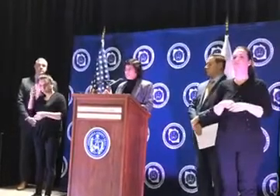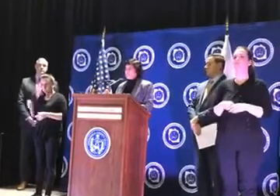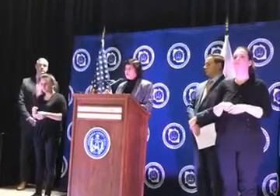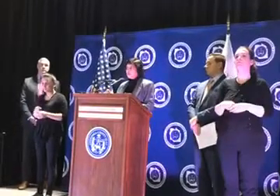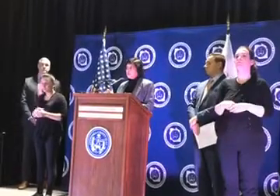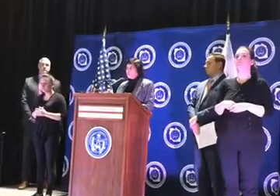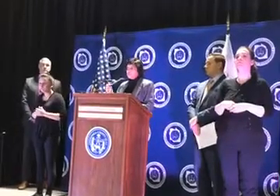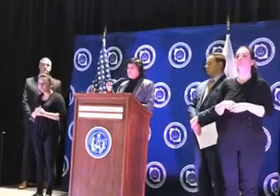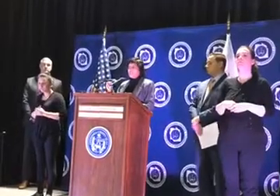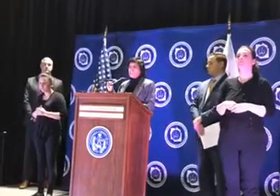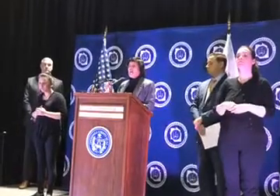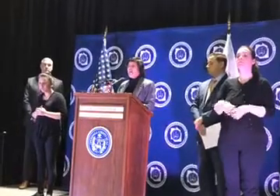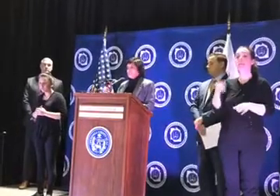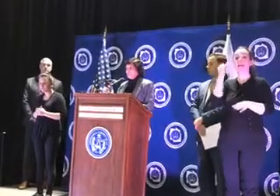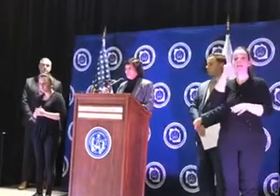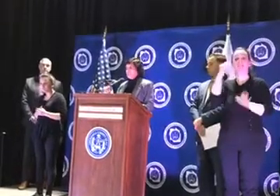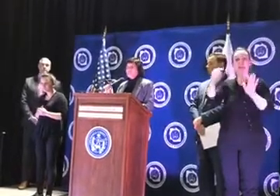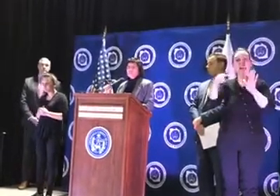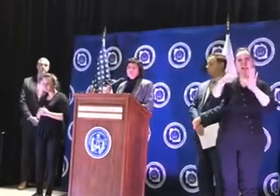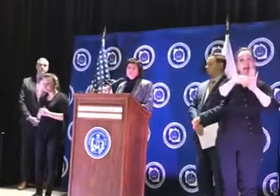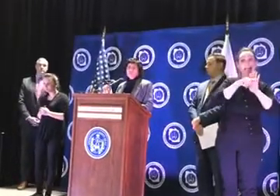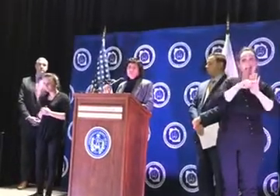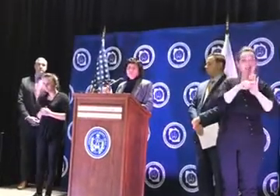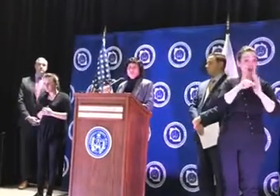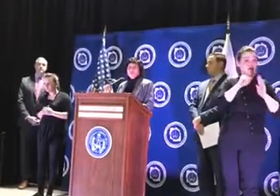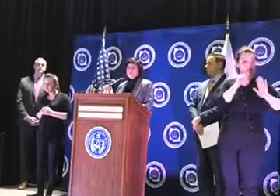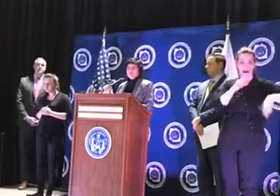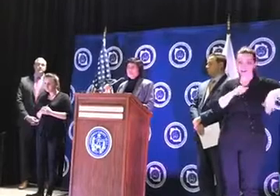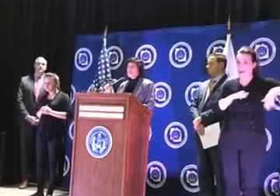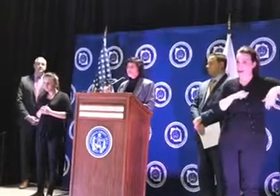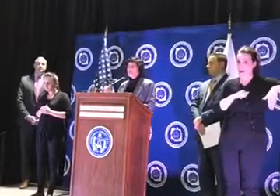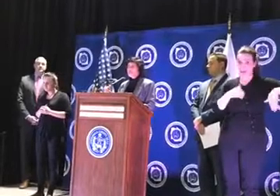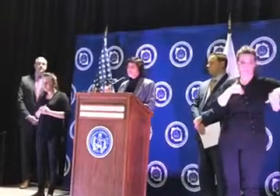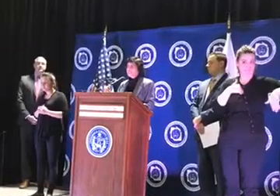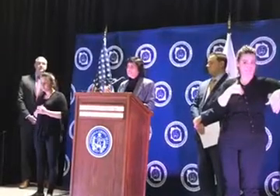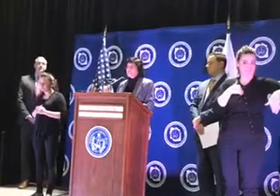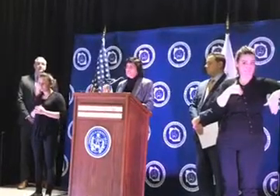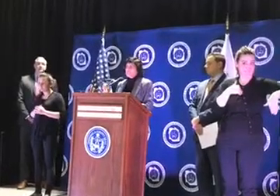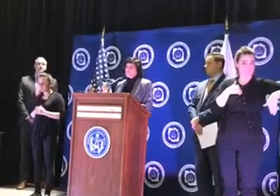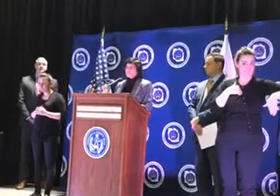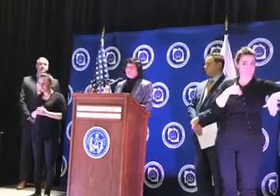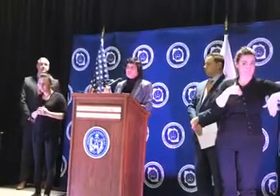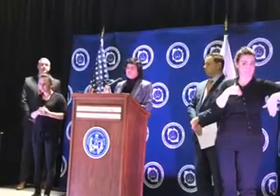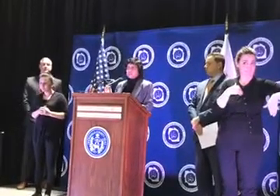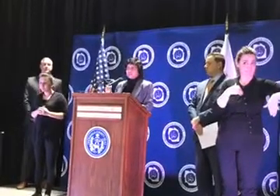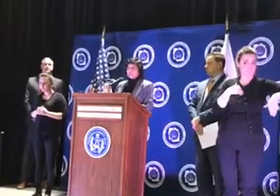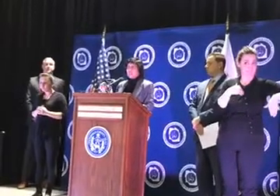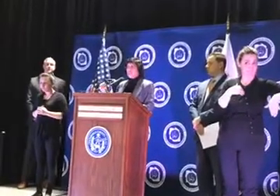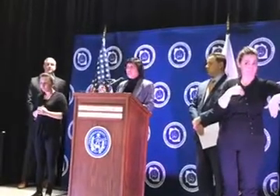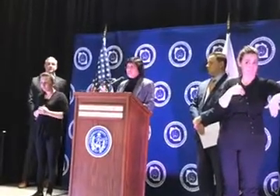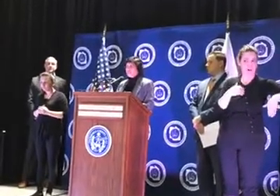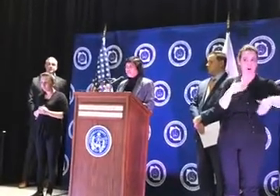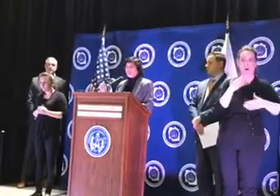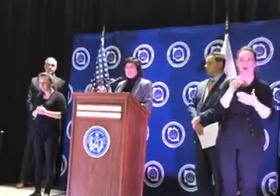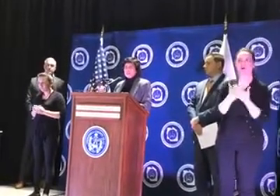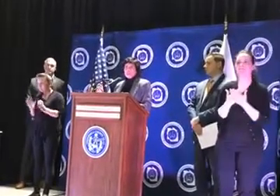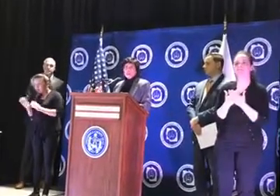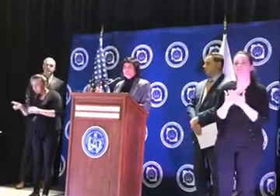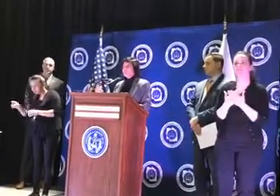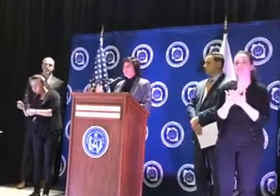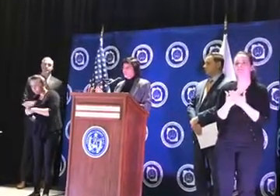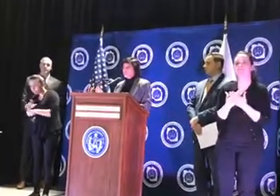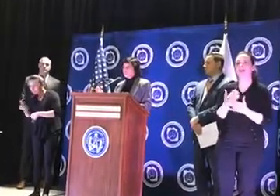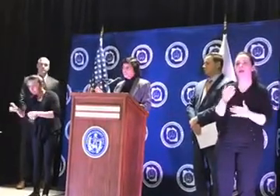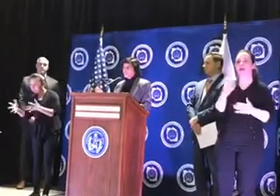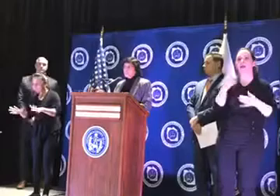test negative, but that's in that time. I think it's important for people to think about that. It's not a free ride, just go ahead and do